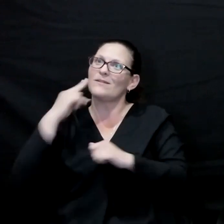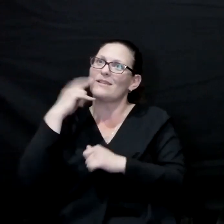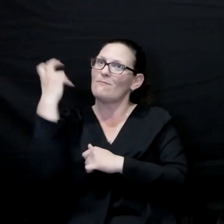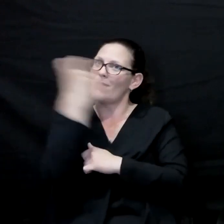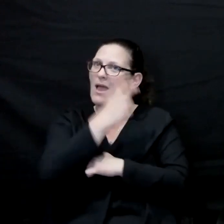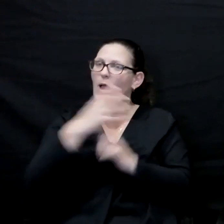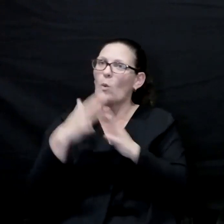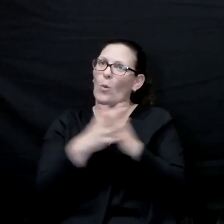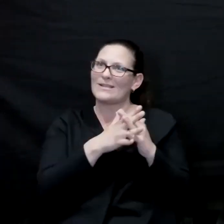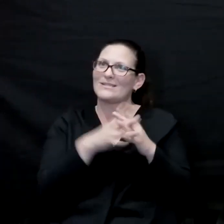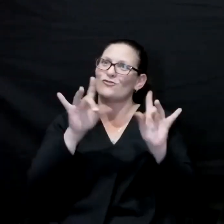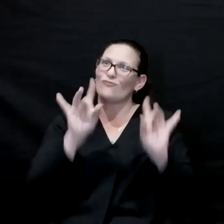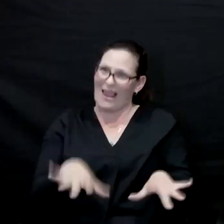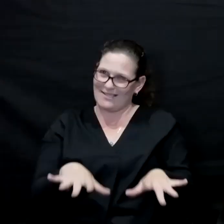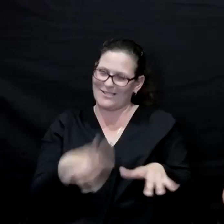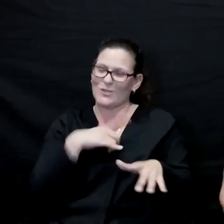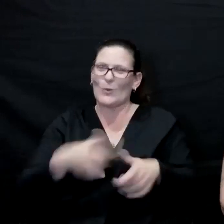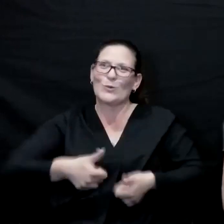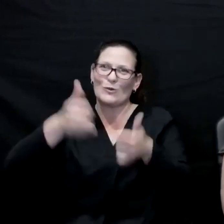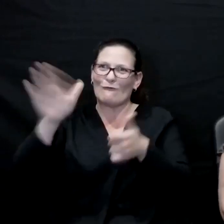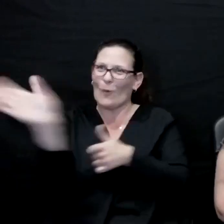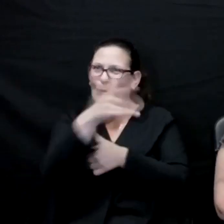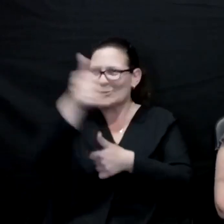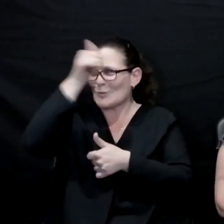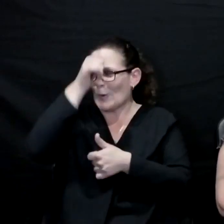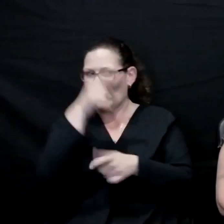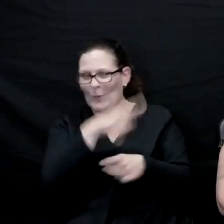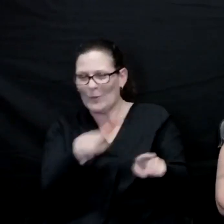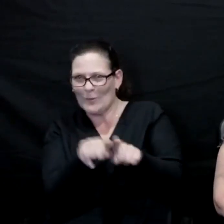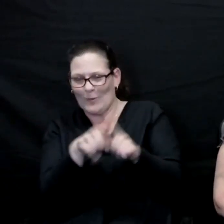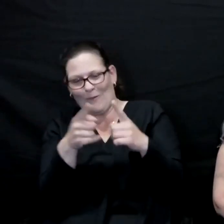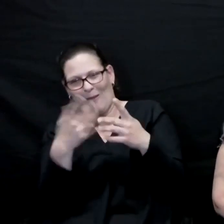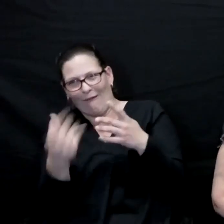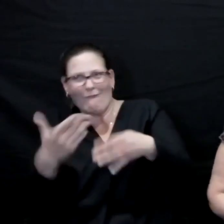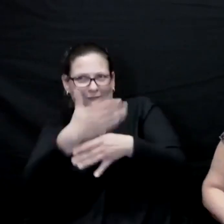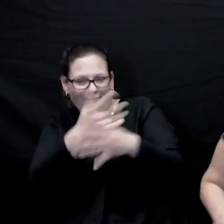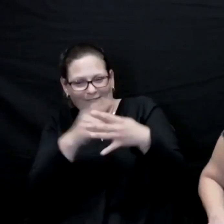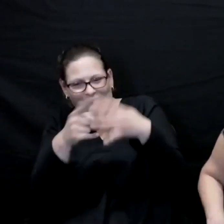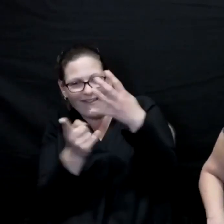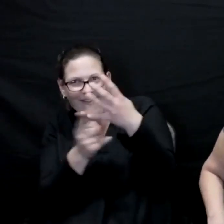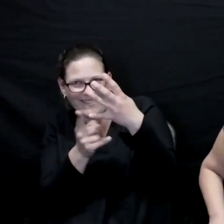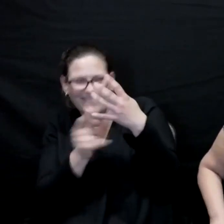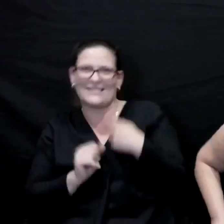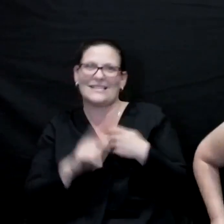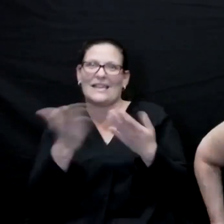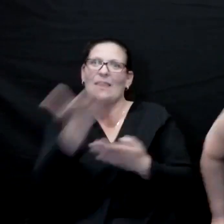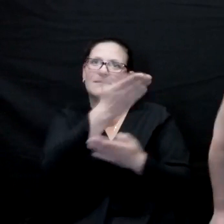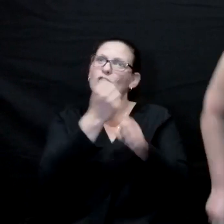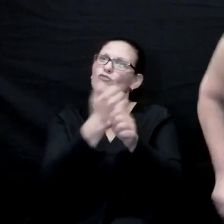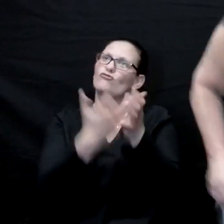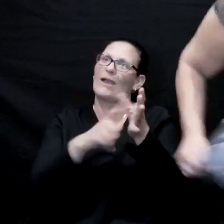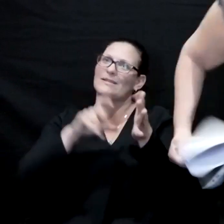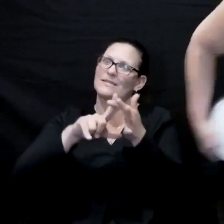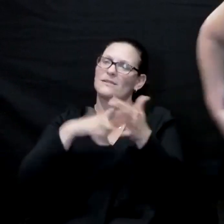too. Thank you. So if you can, yes, make for Grace and swap